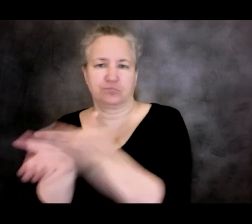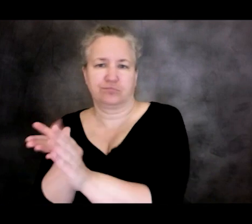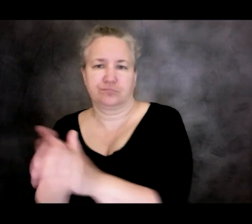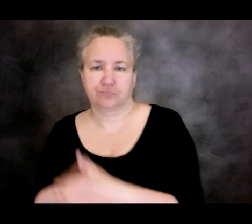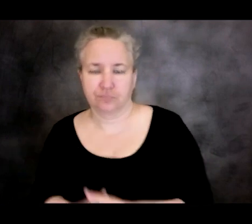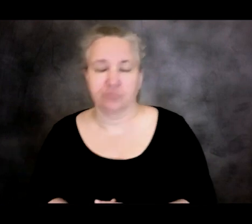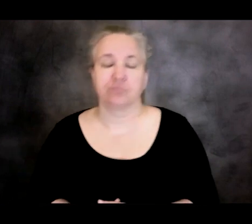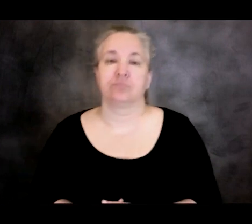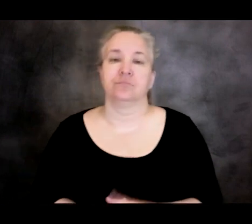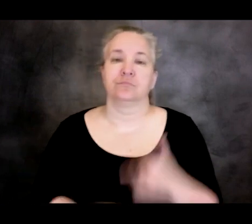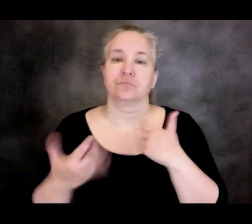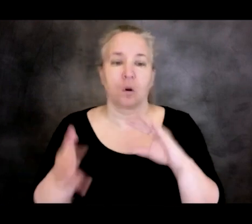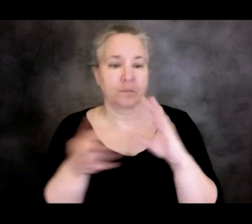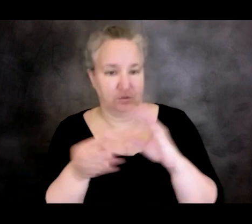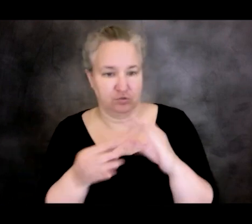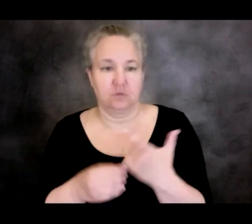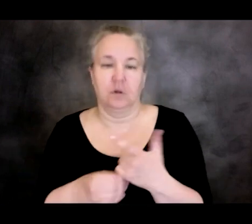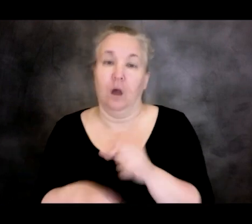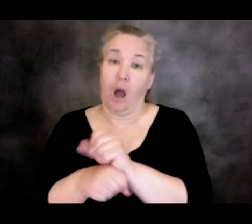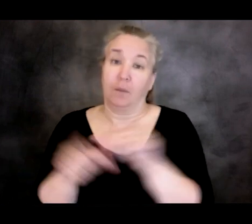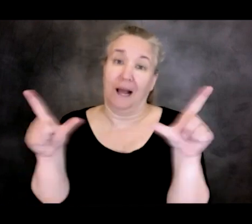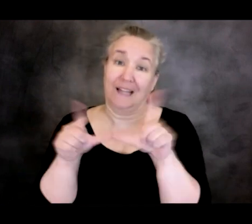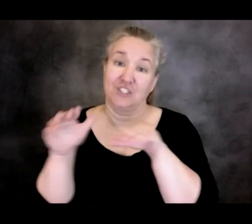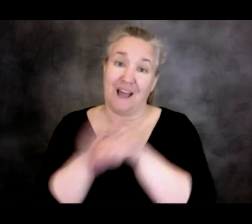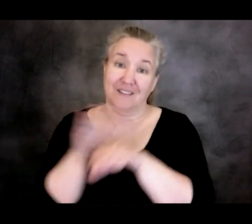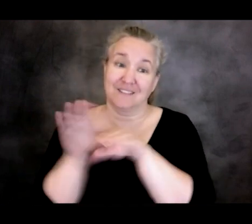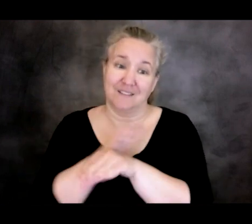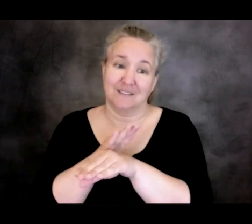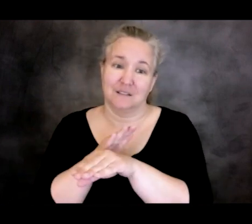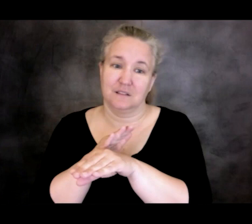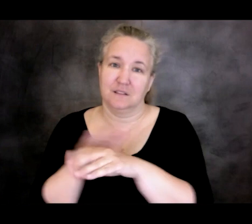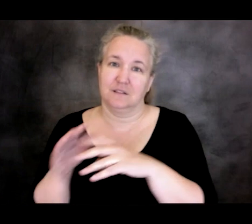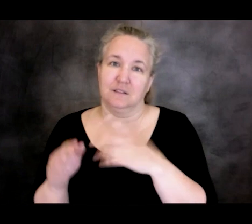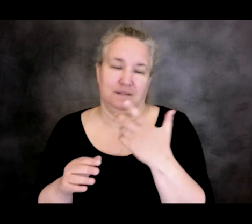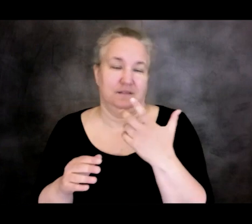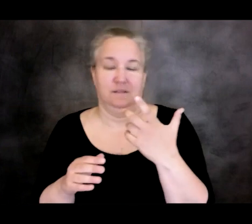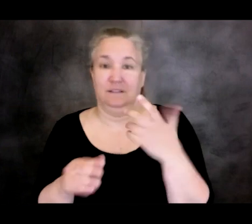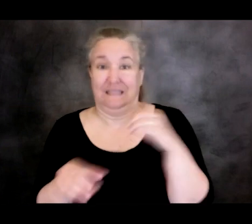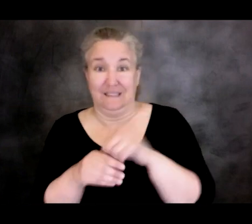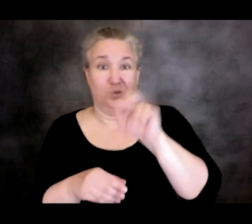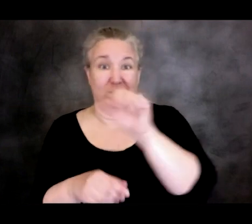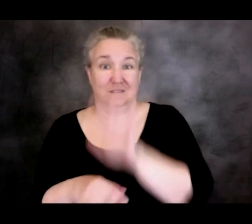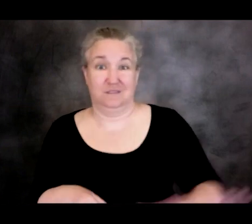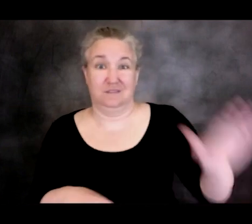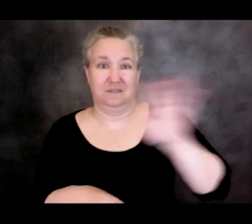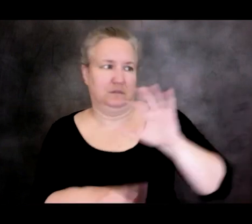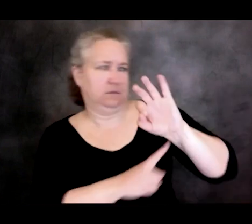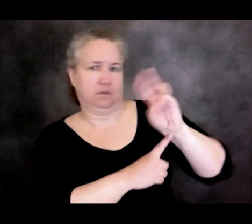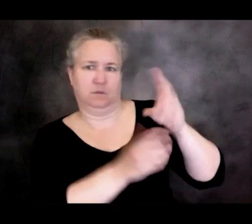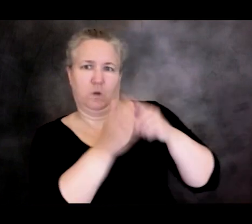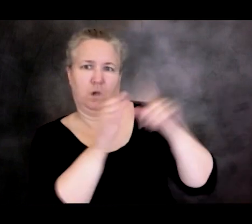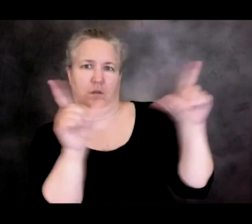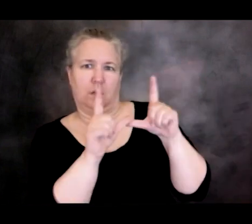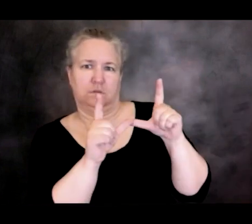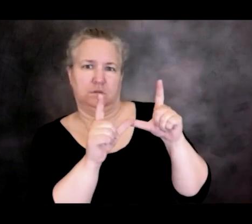As I mentioned, the access to occupational licenses, while there are 96 in the United States that require occupational